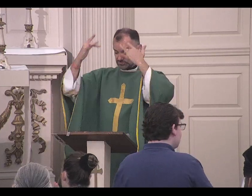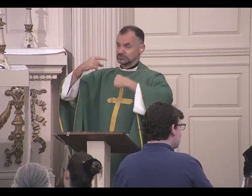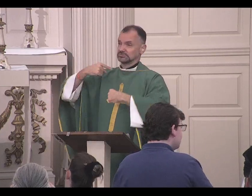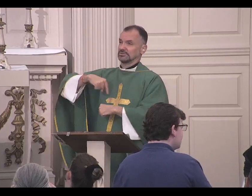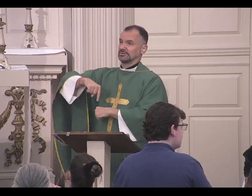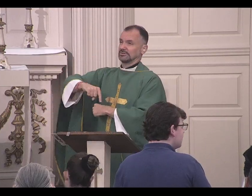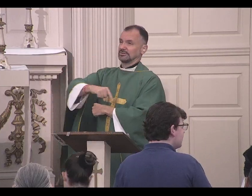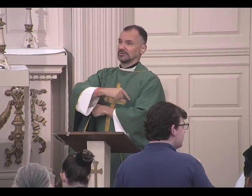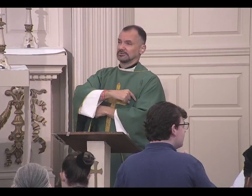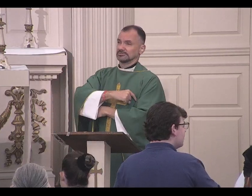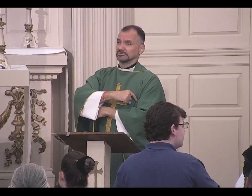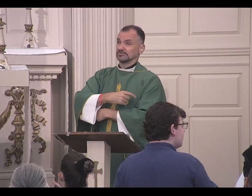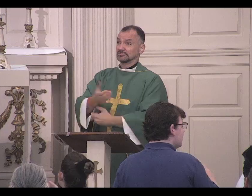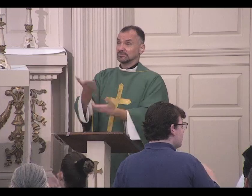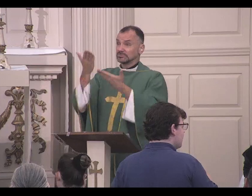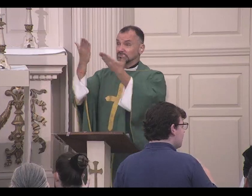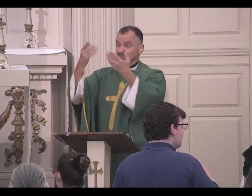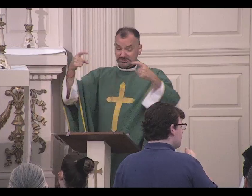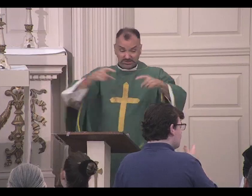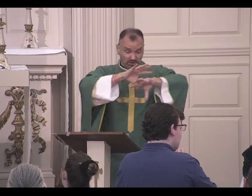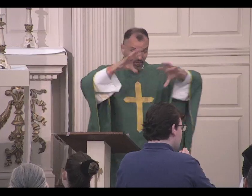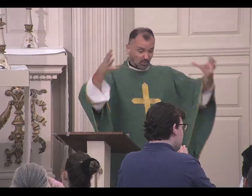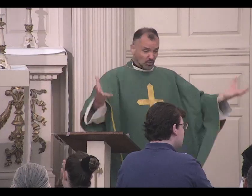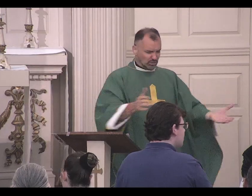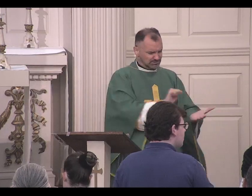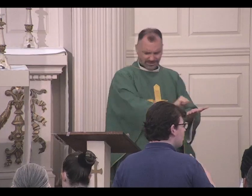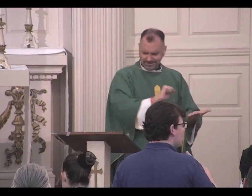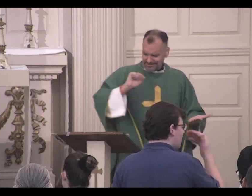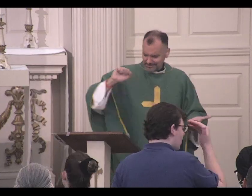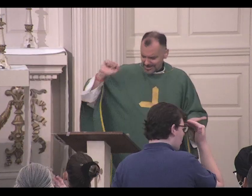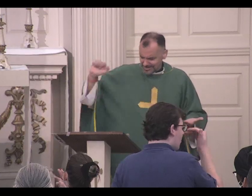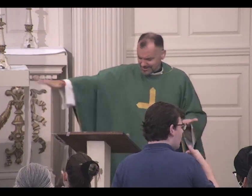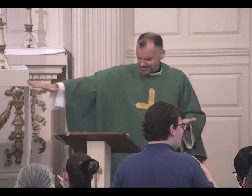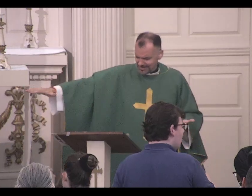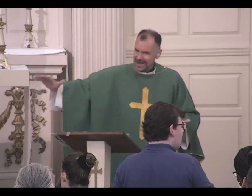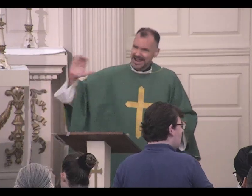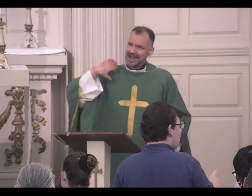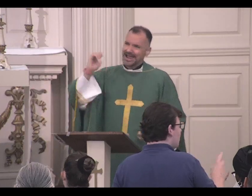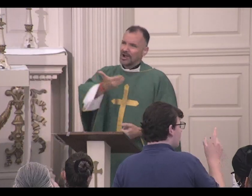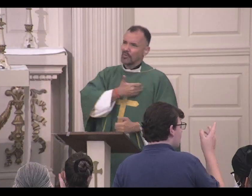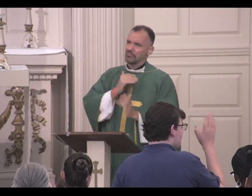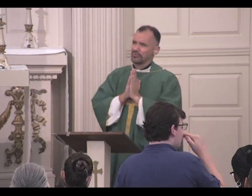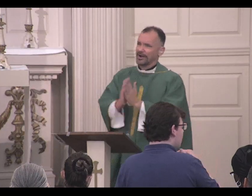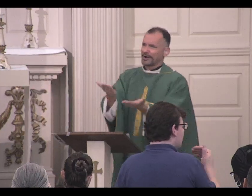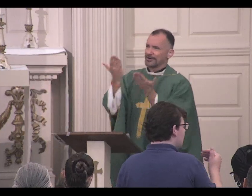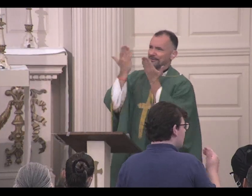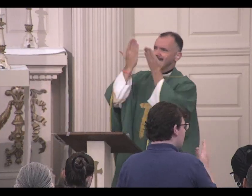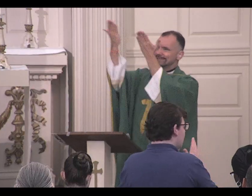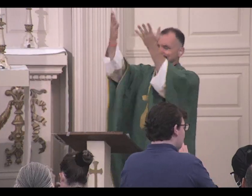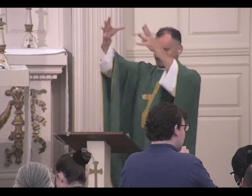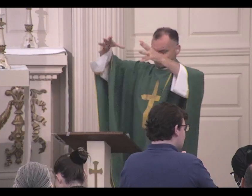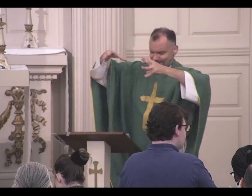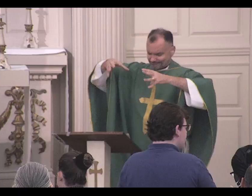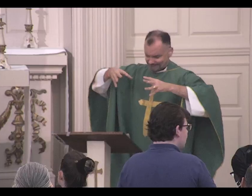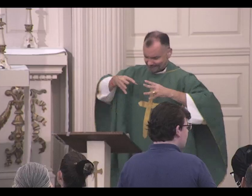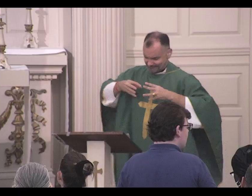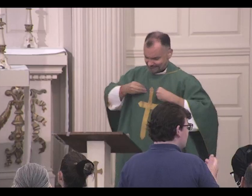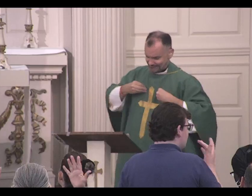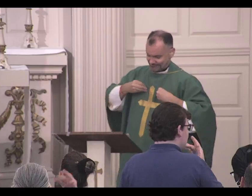the right hand of the Father. Have mercy on us. For you